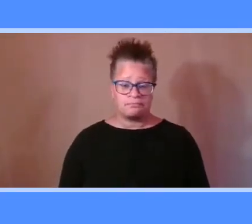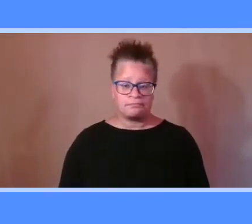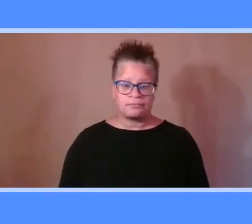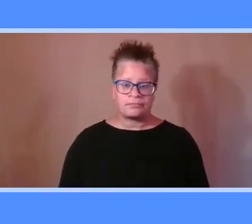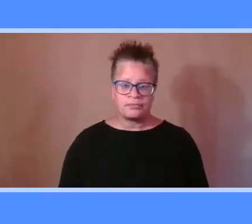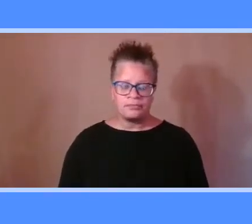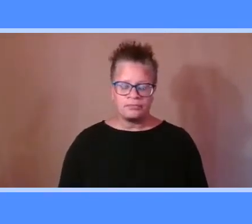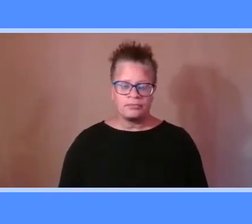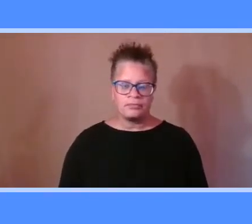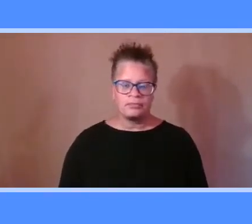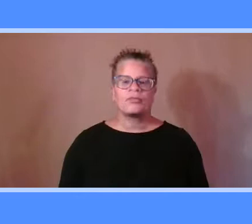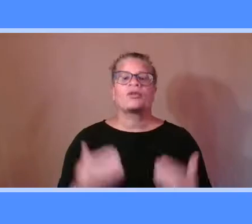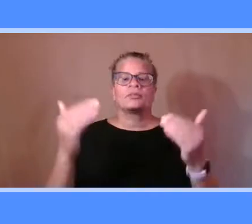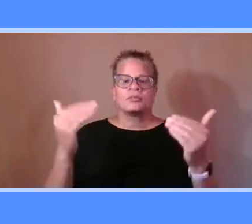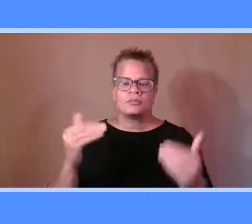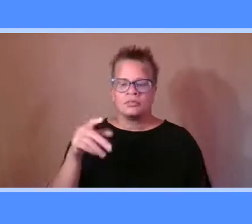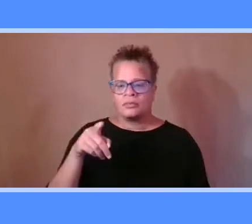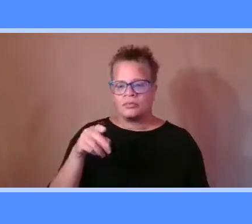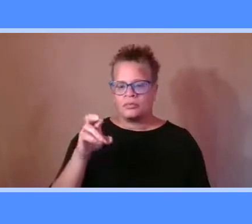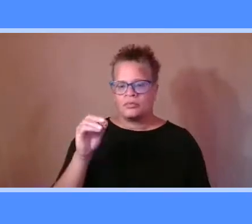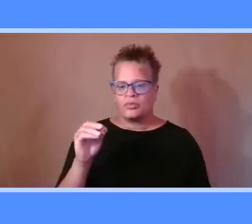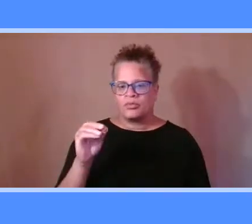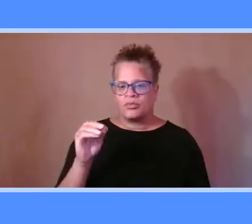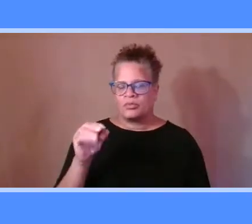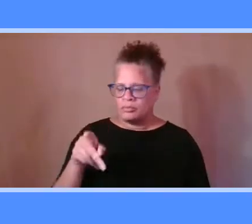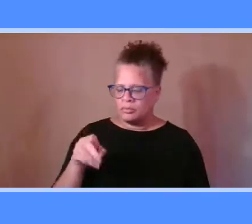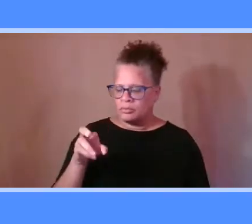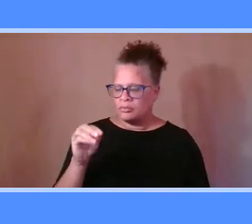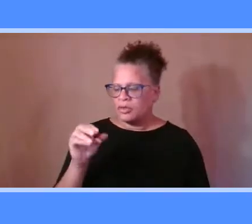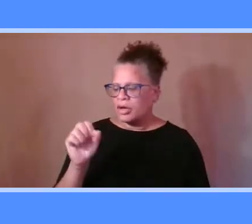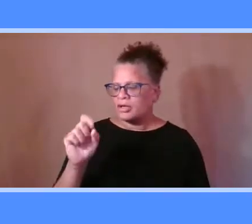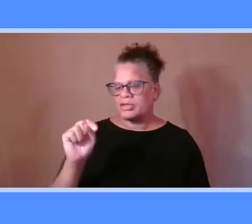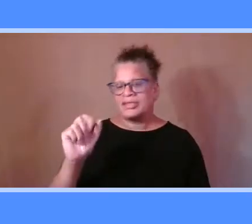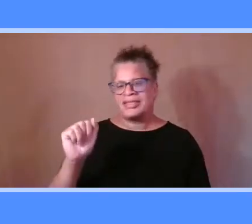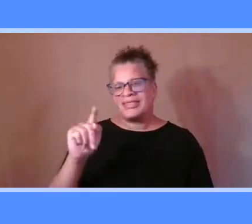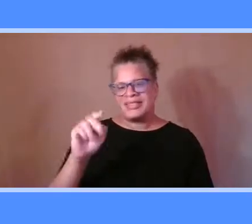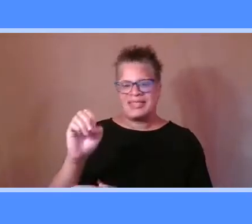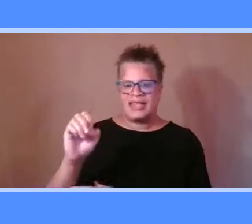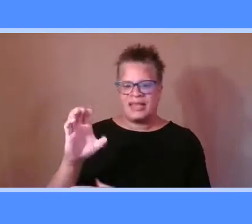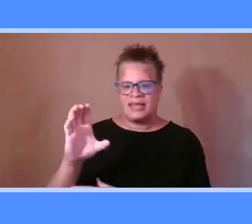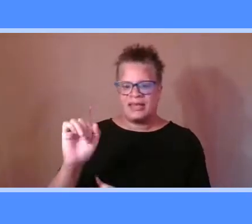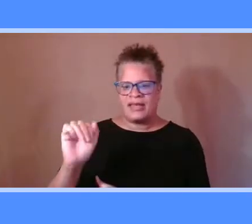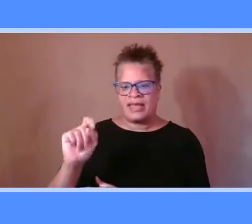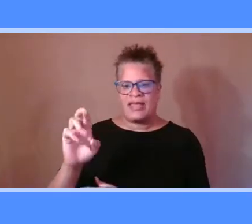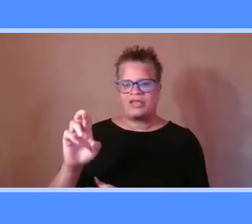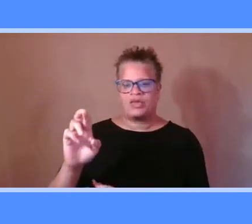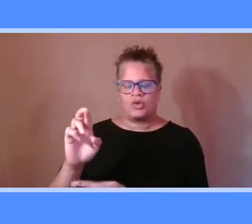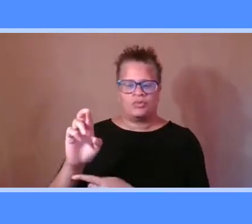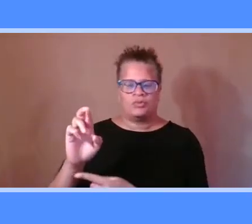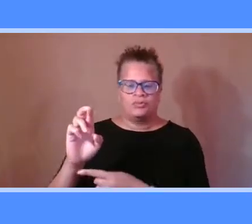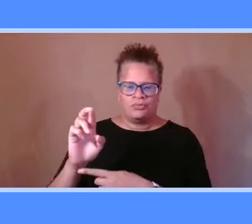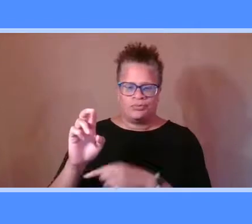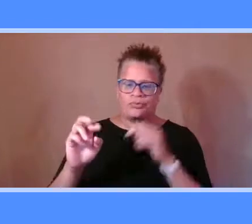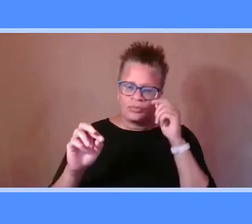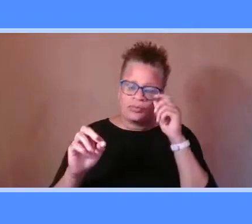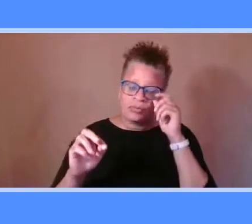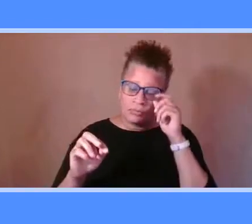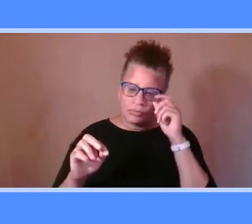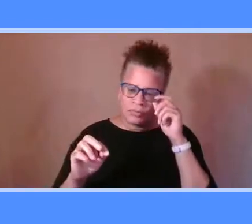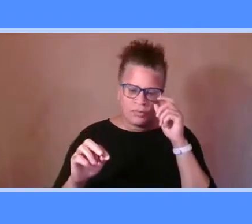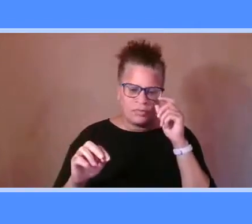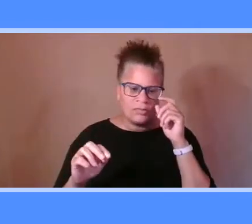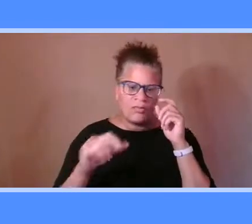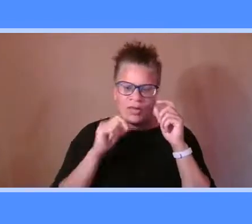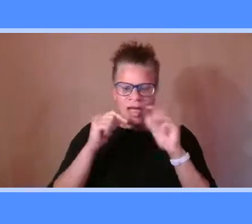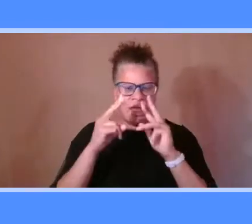Okay, prostate cancer. So this is something that I haven't reviewed